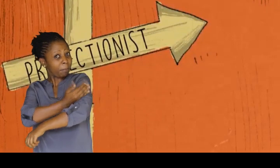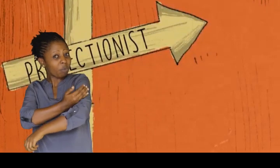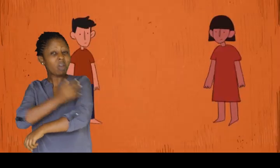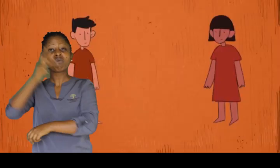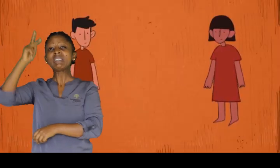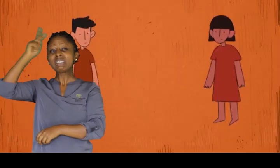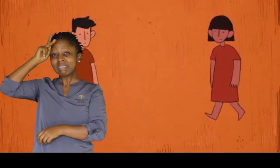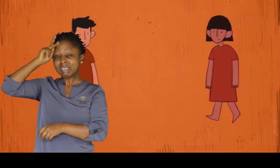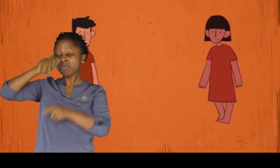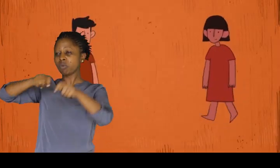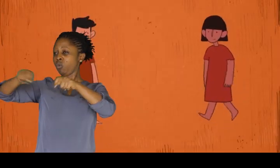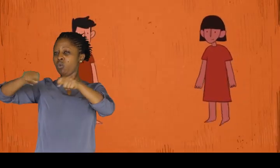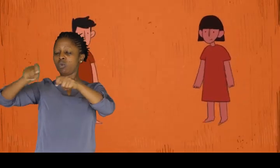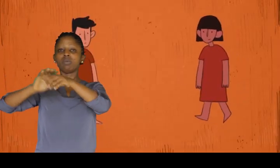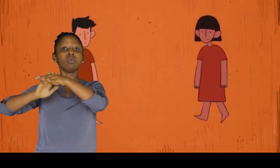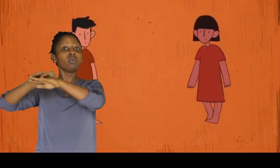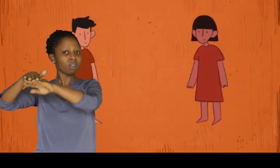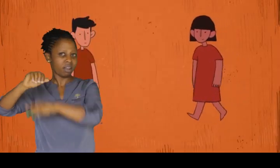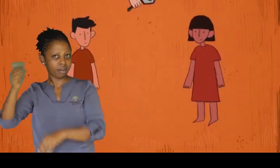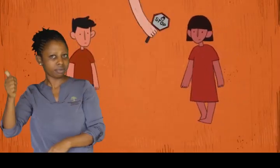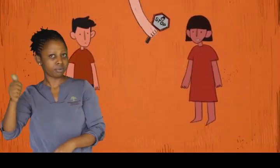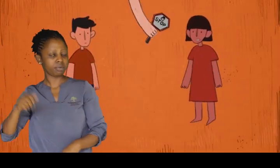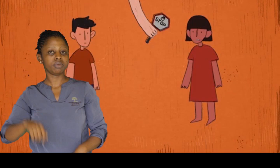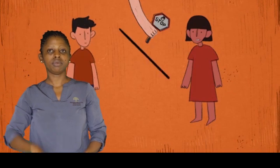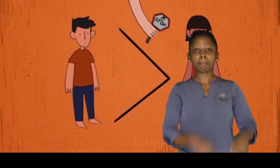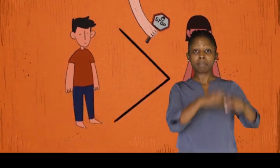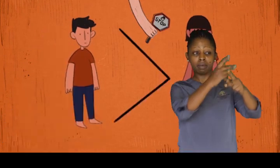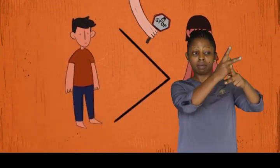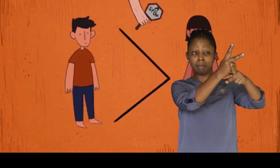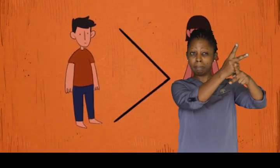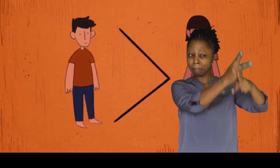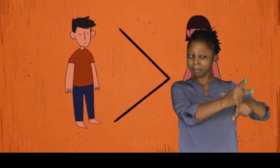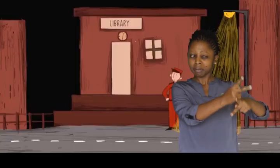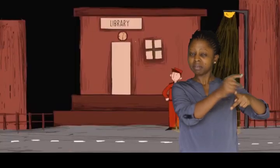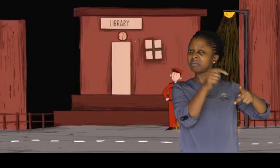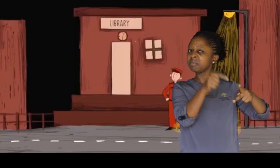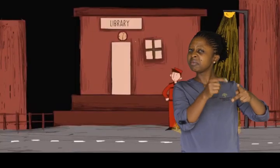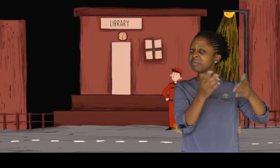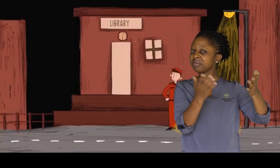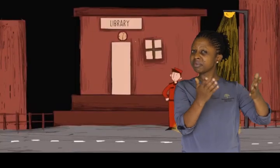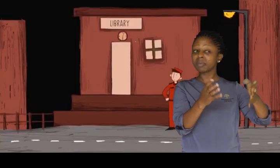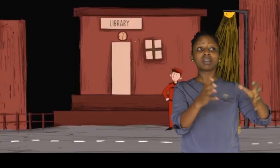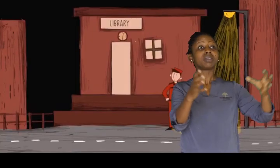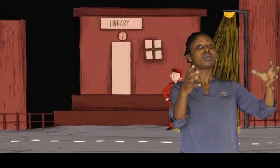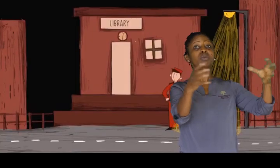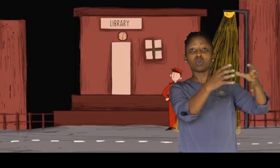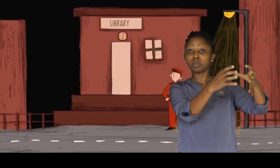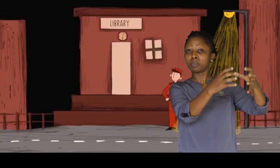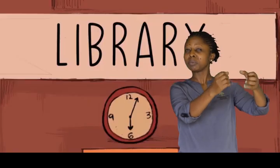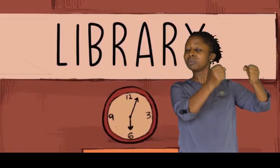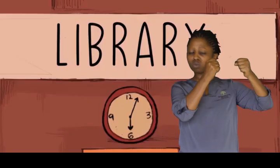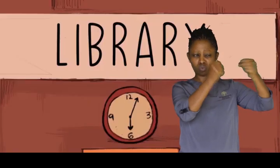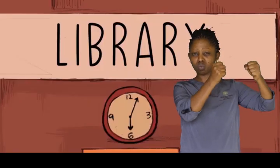Privilege can essentially be understood as historically occupied position of dominance.